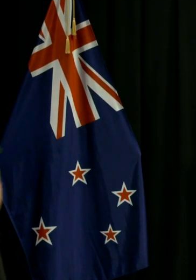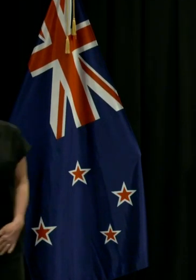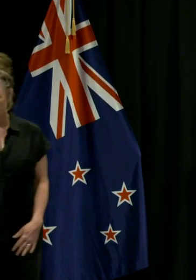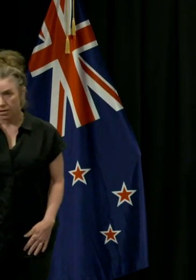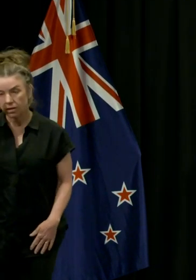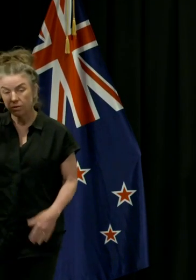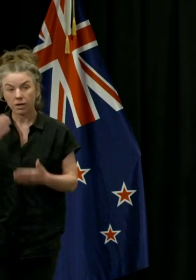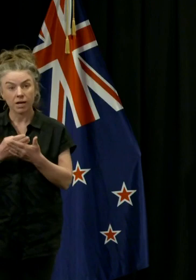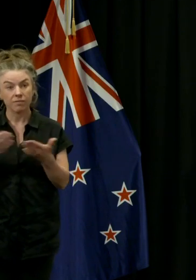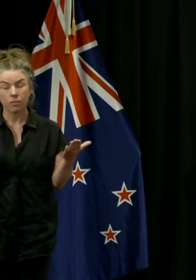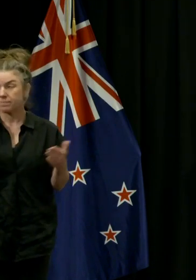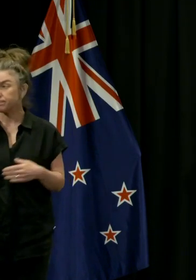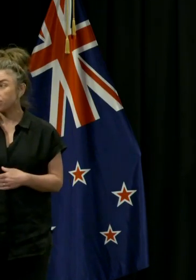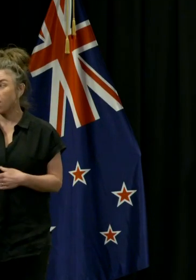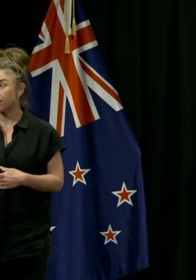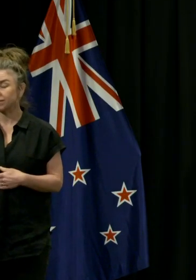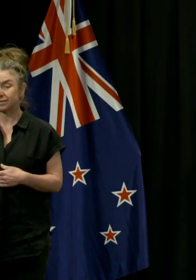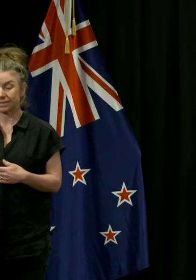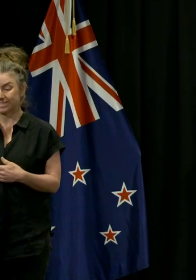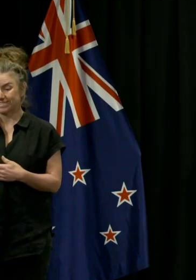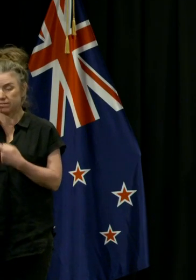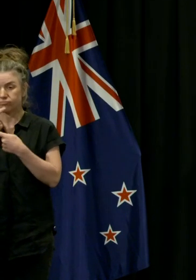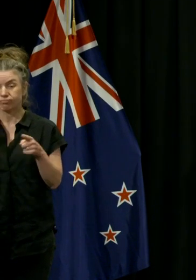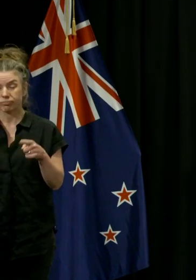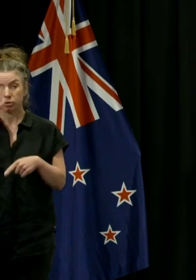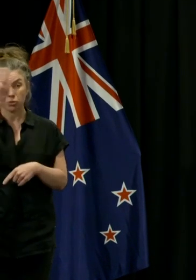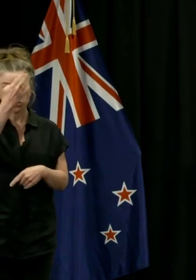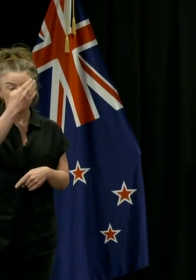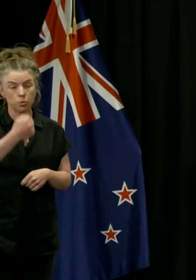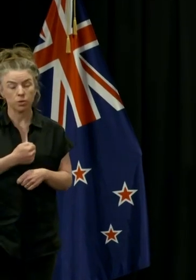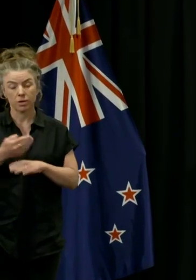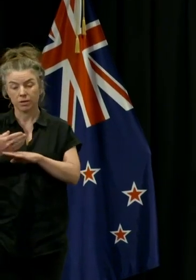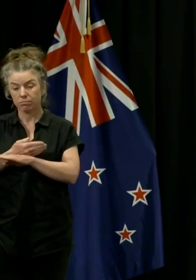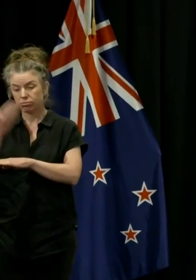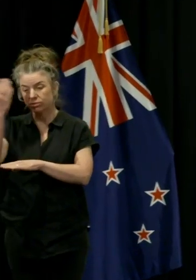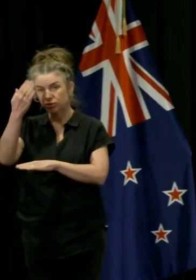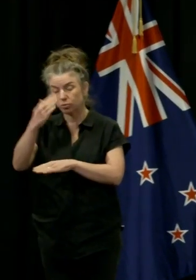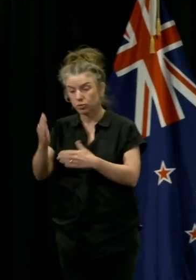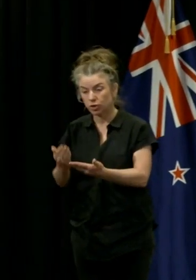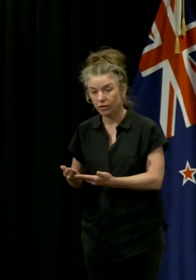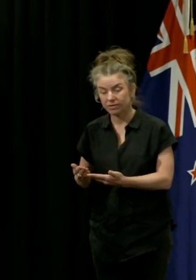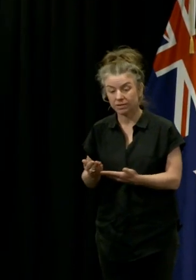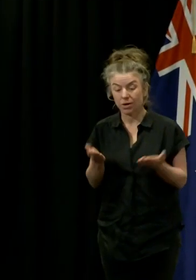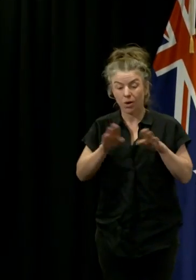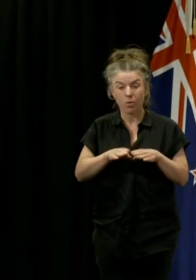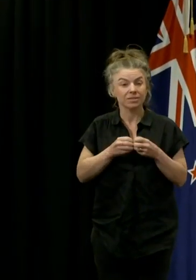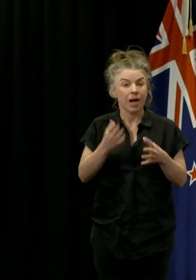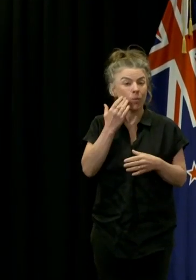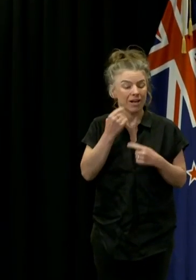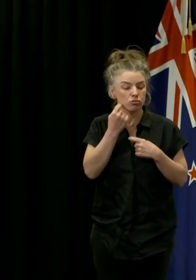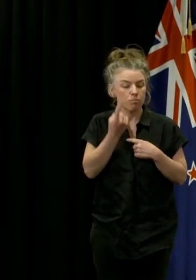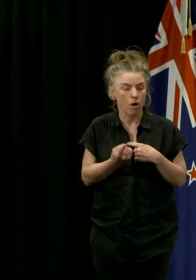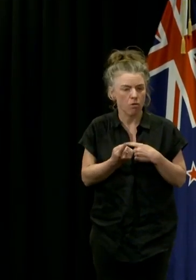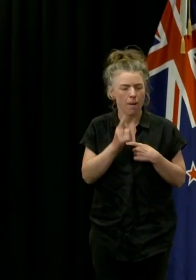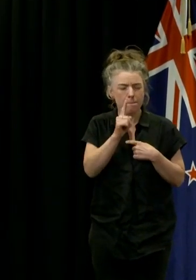Kia ora everybody. As the Prime Minister has already announced, schools and early childhood services will close from tomorrow except for